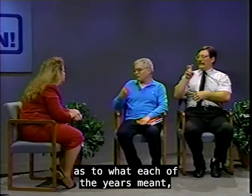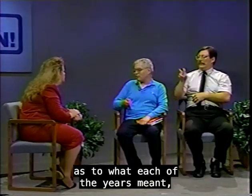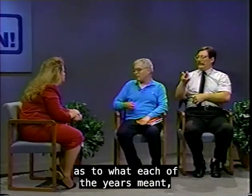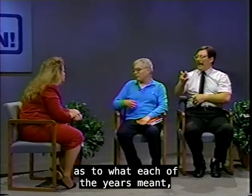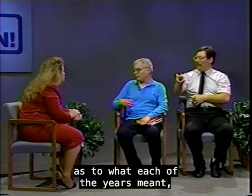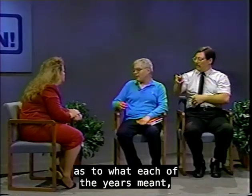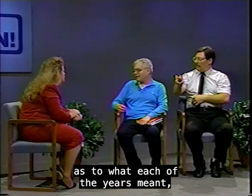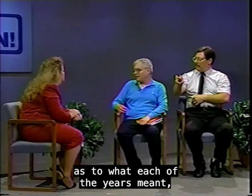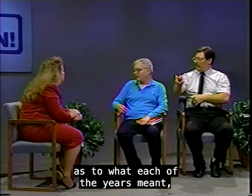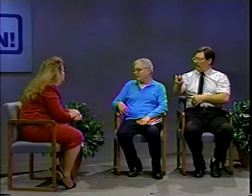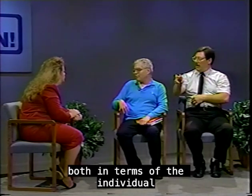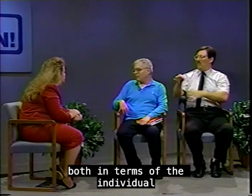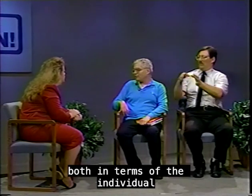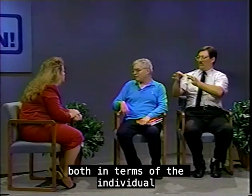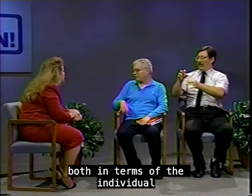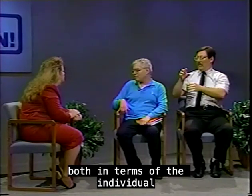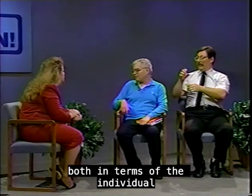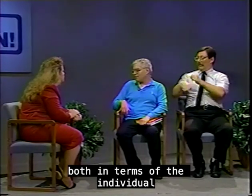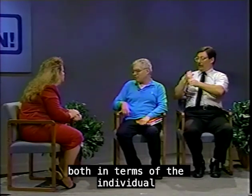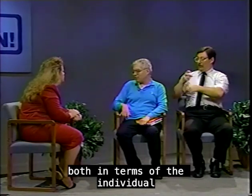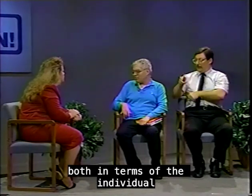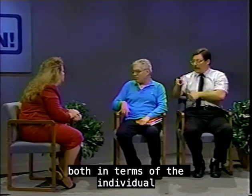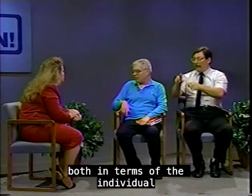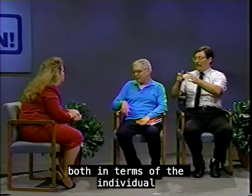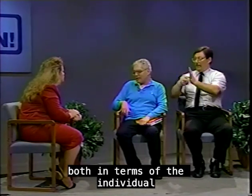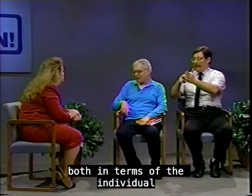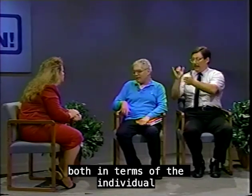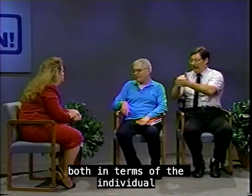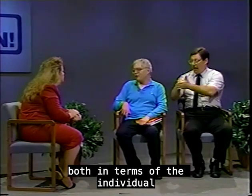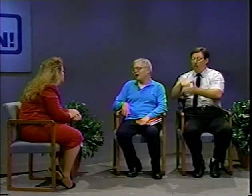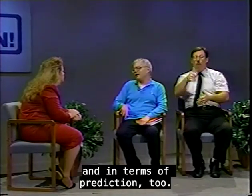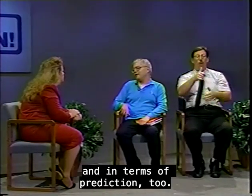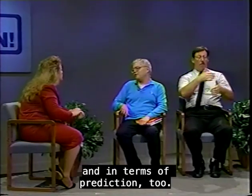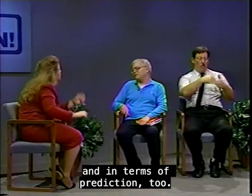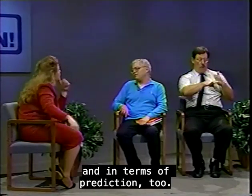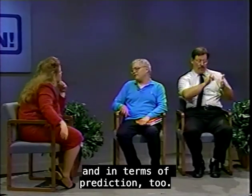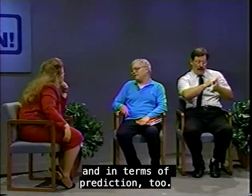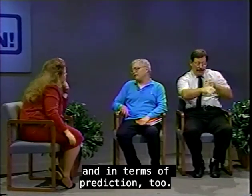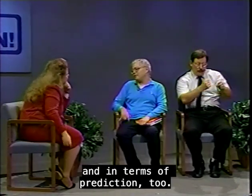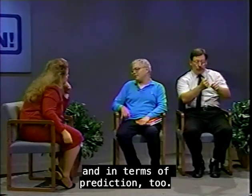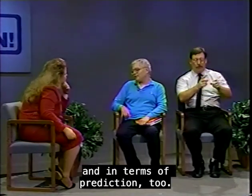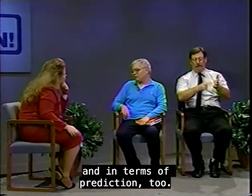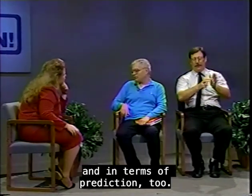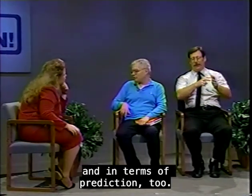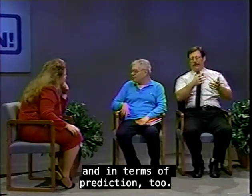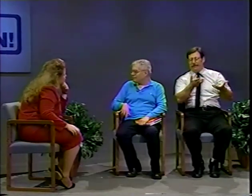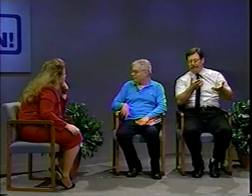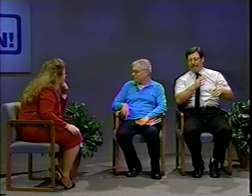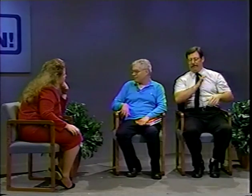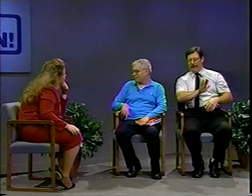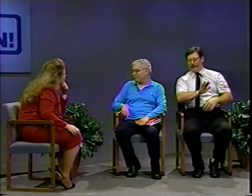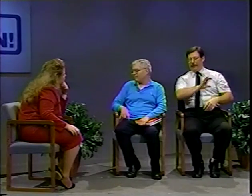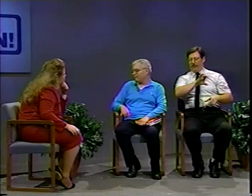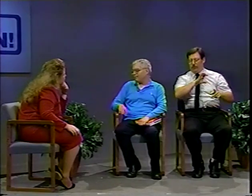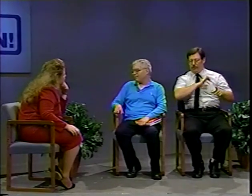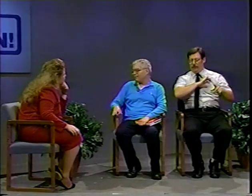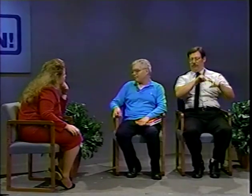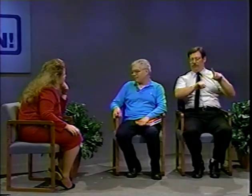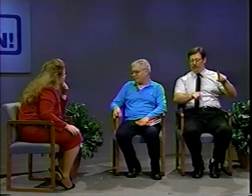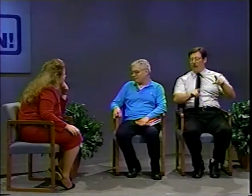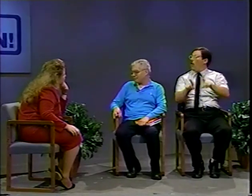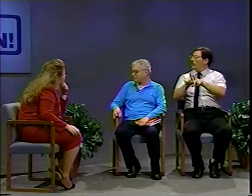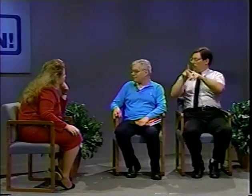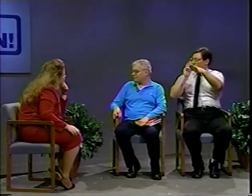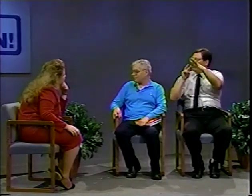as to what each of the years meant, both in terms of the individual born in that year and in terms of prediction, too.